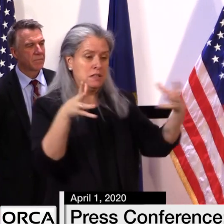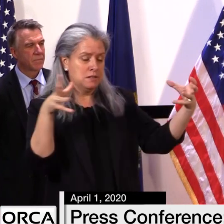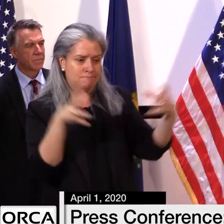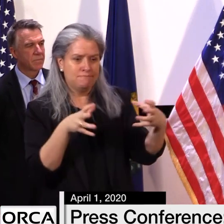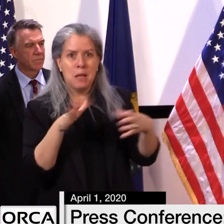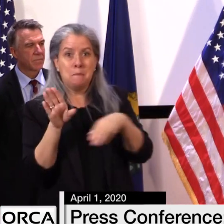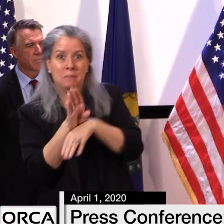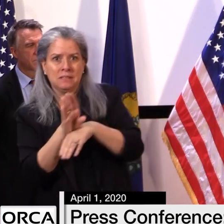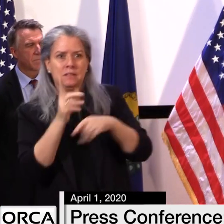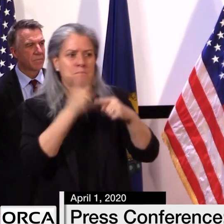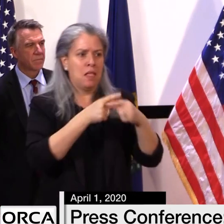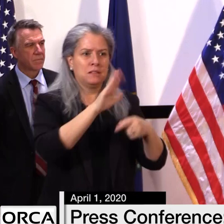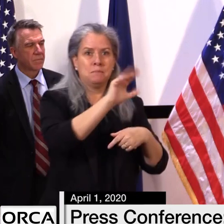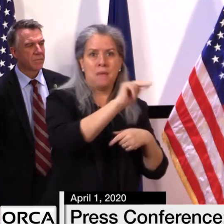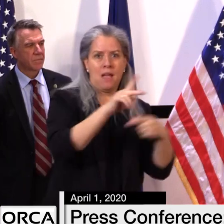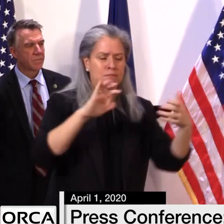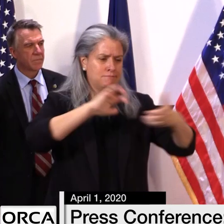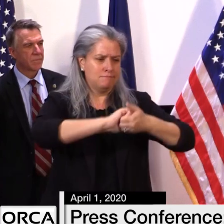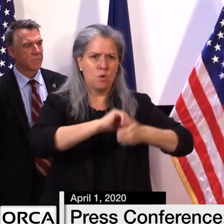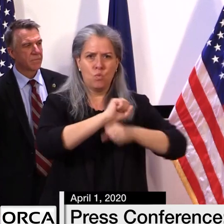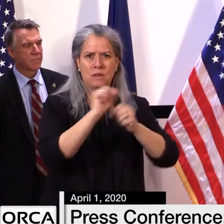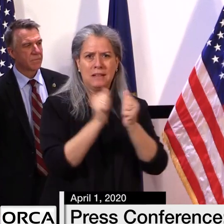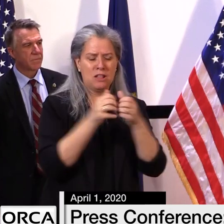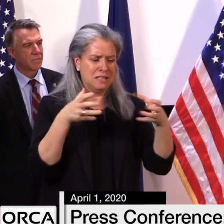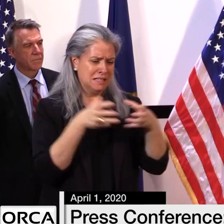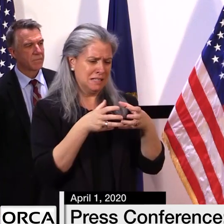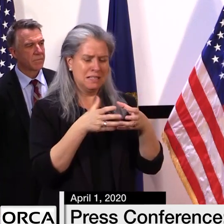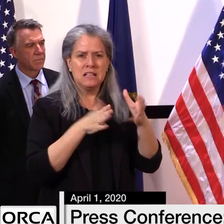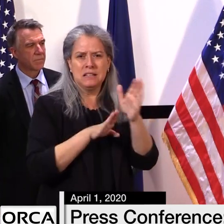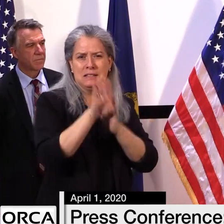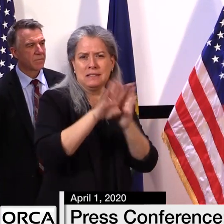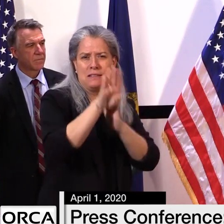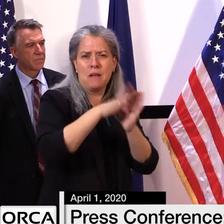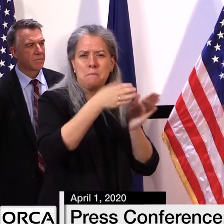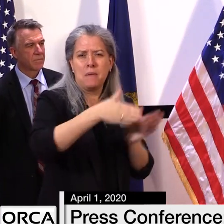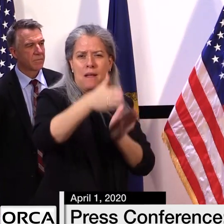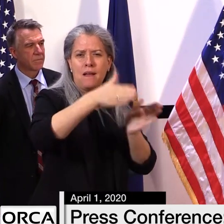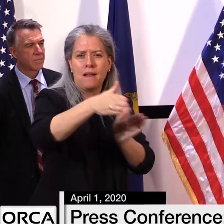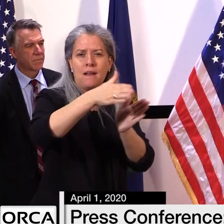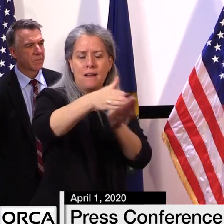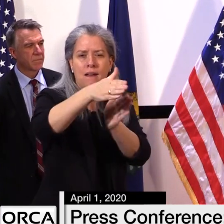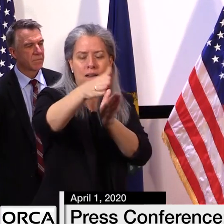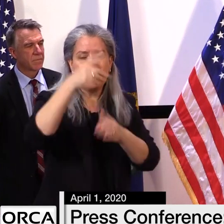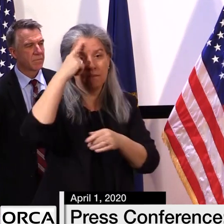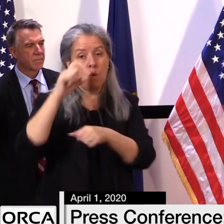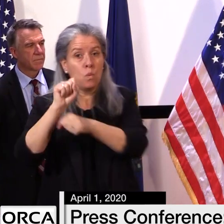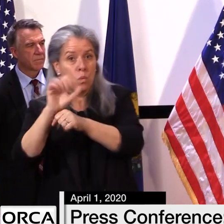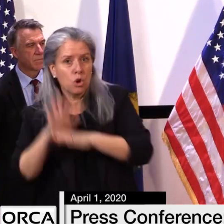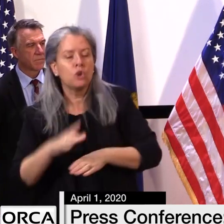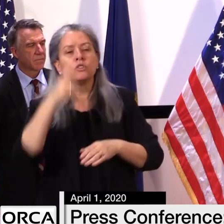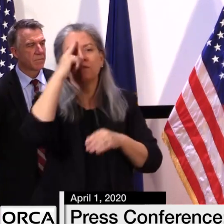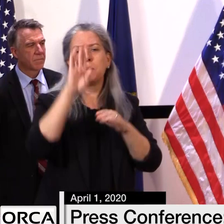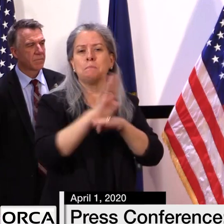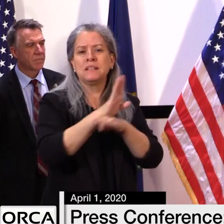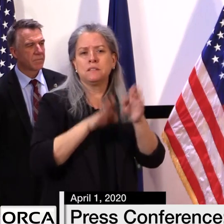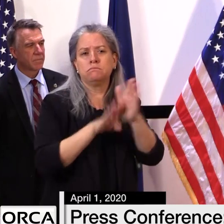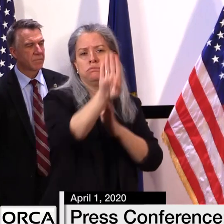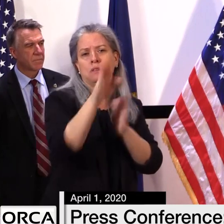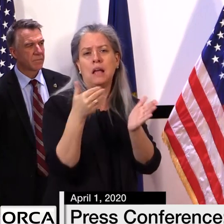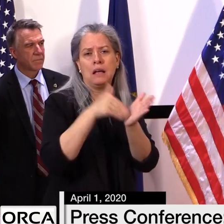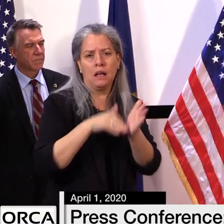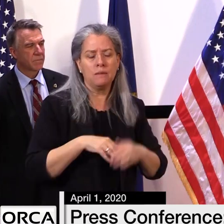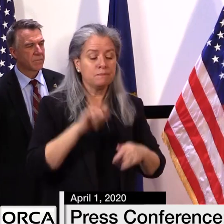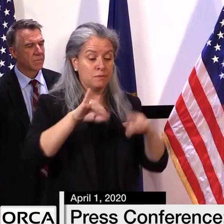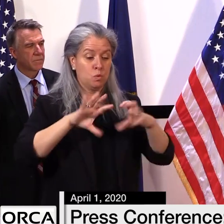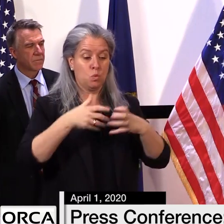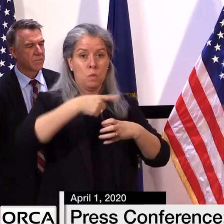us navigate mitigation efforts, as well as develop additional tools for employers. This task force will be charged